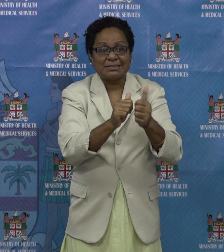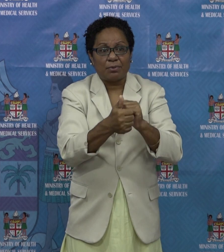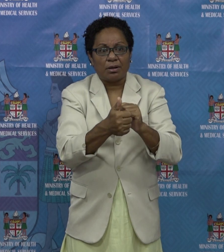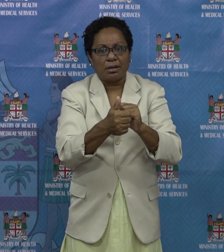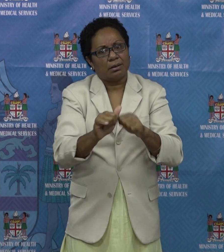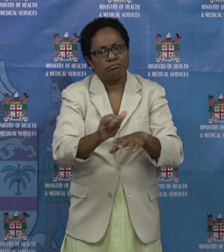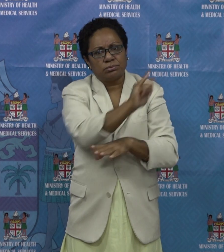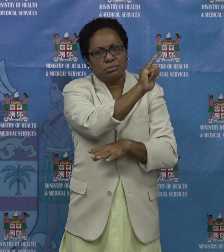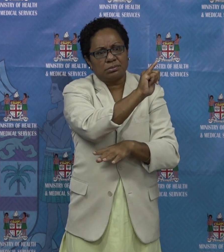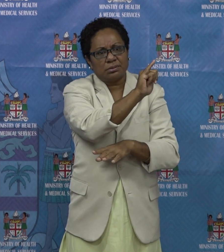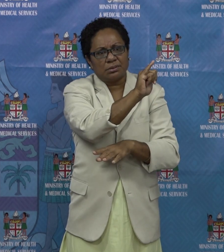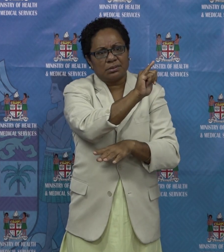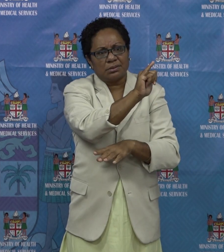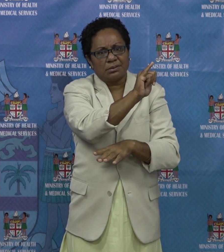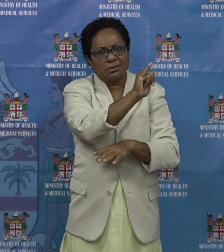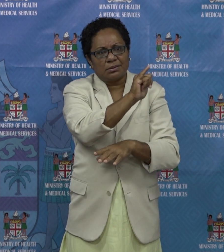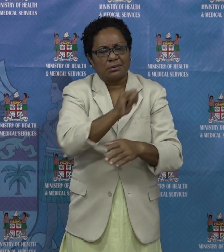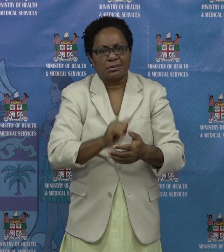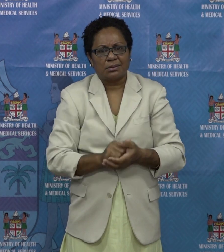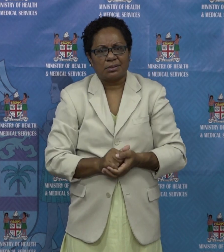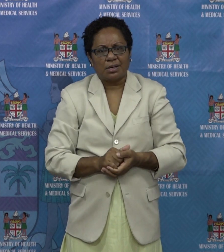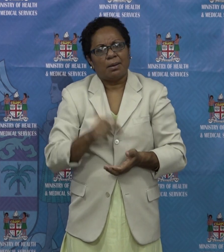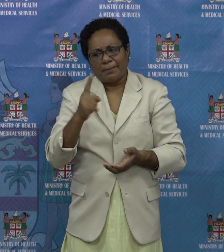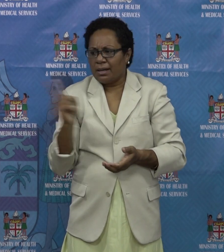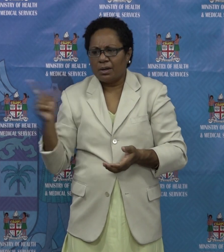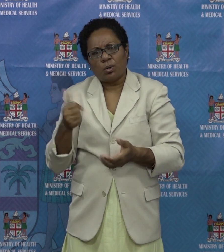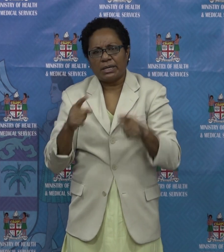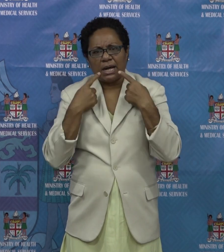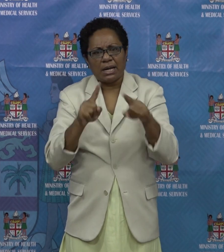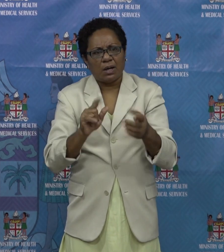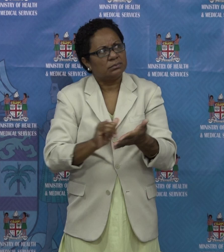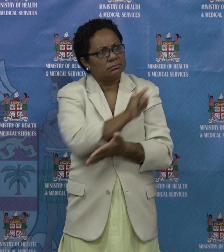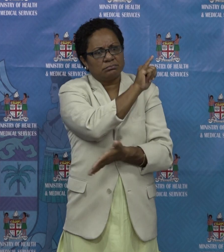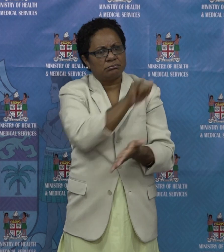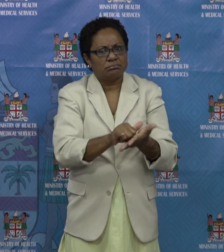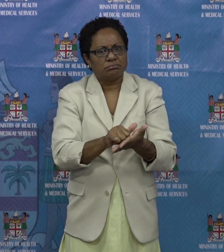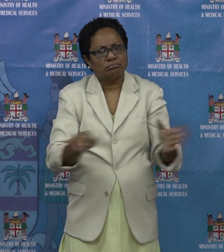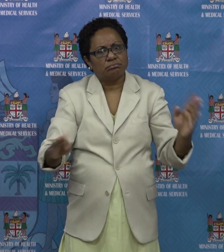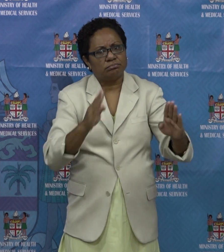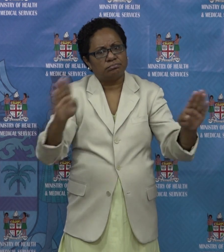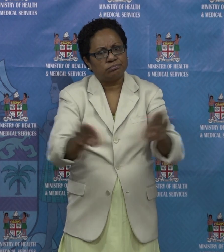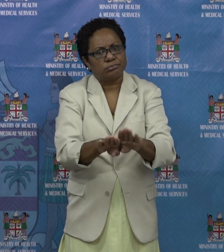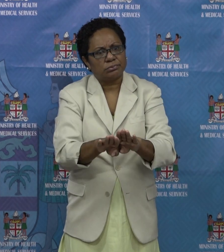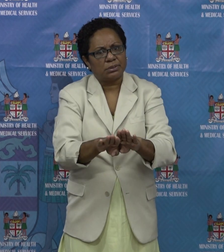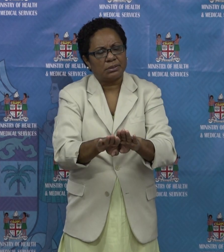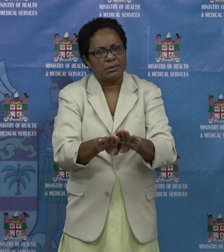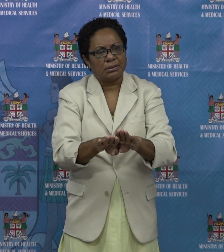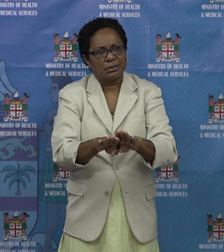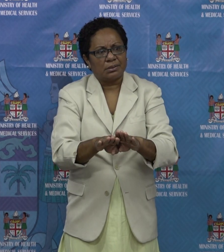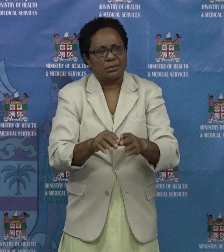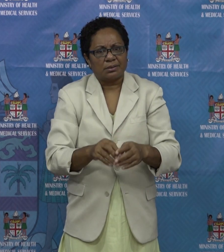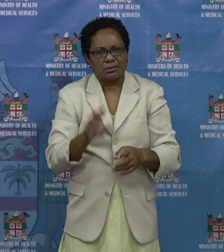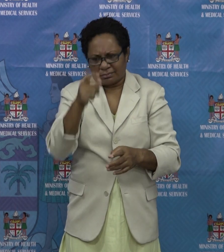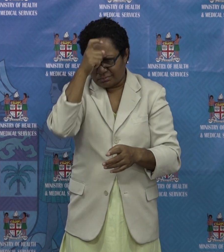this country, and we understand that the current instructions are no flights in or out, no traveling in or out. We're